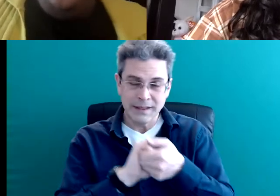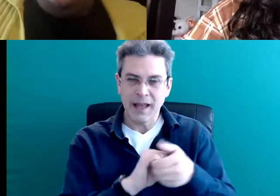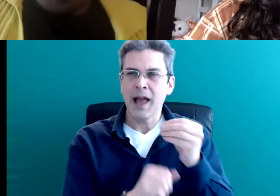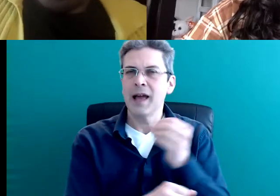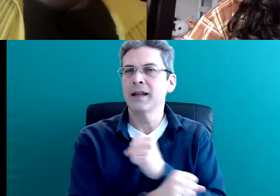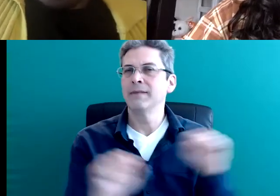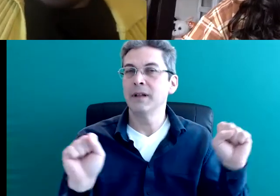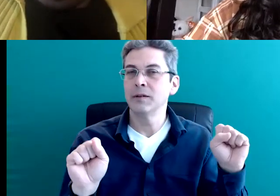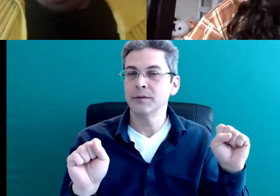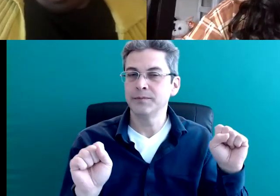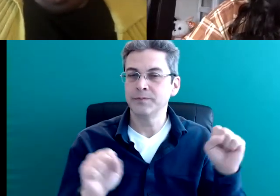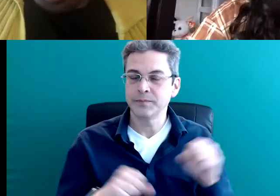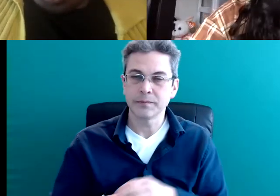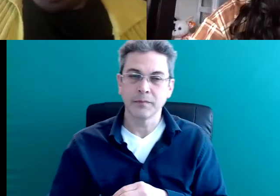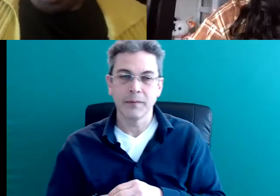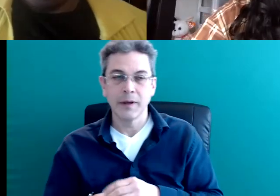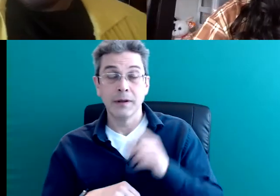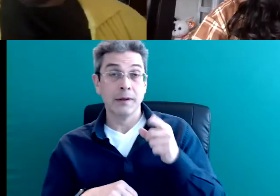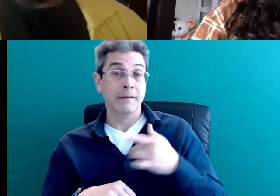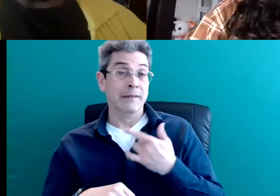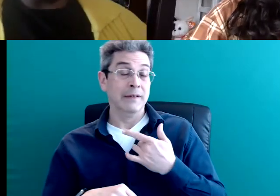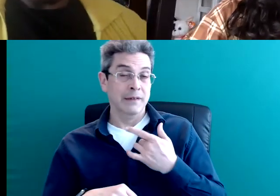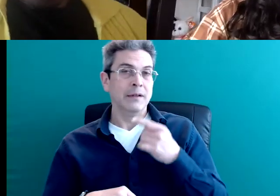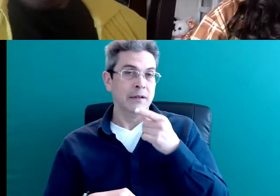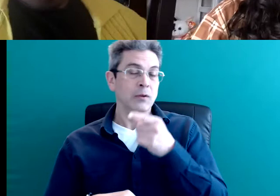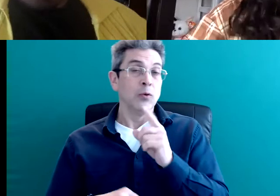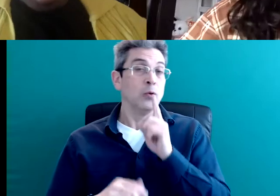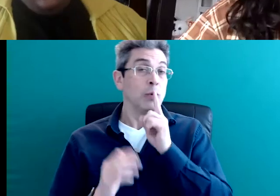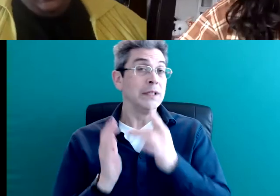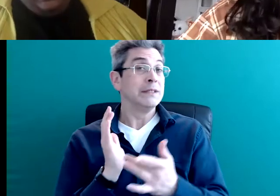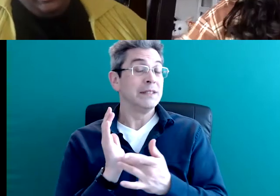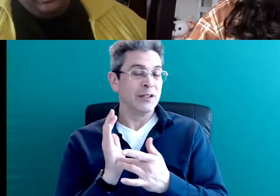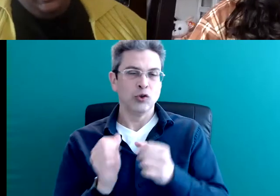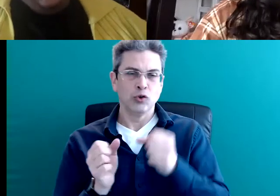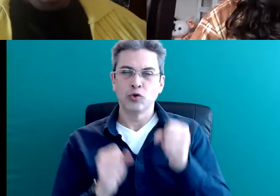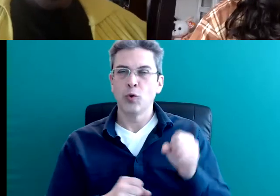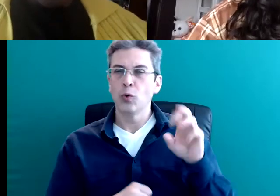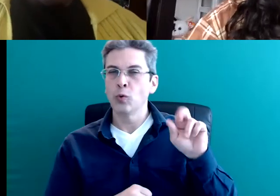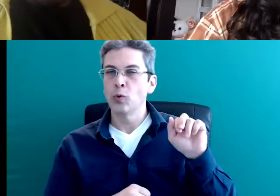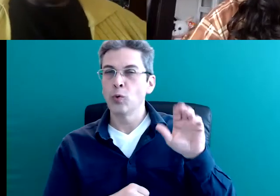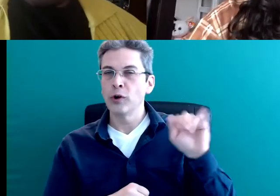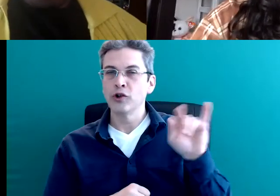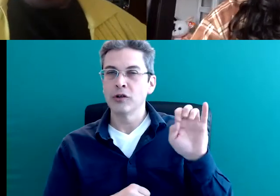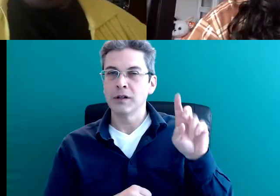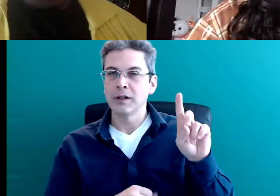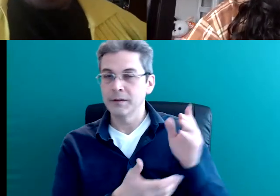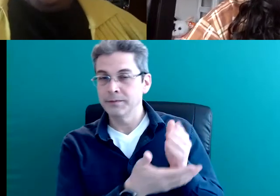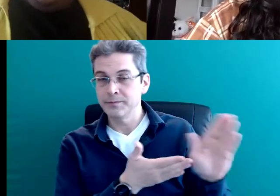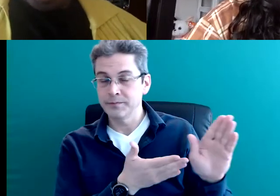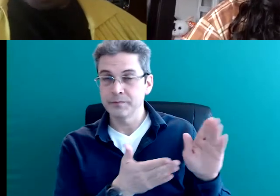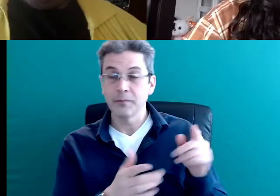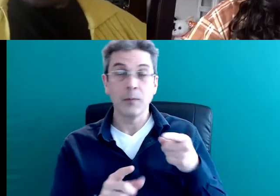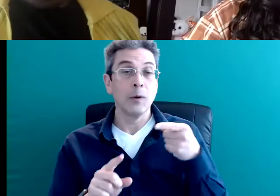and of itself is very much so racialized. My favorite example is the idea, like, white disabled people and